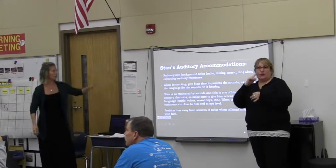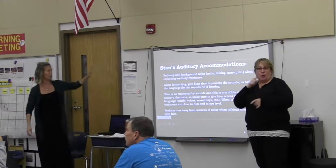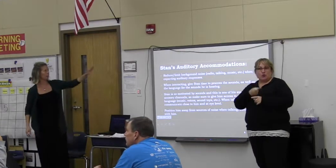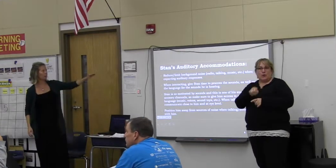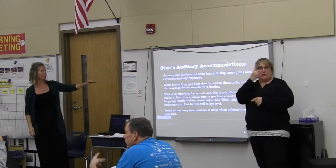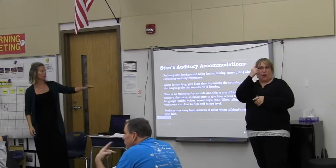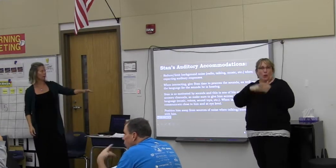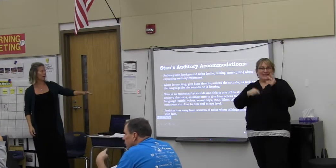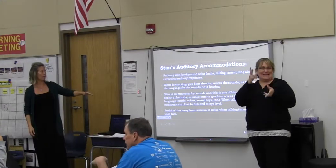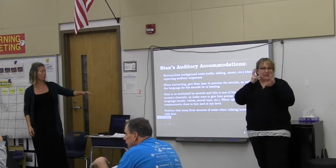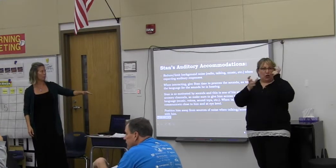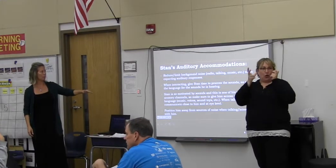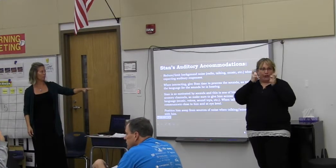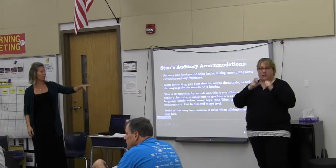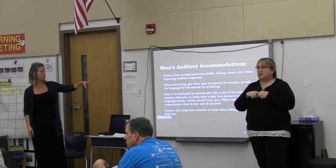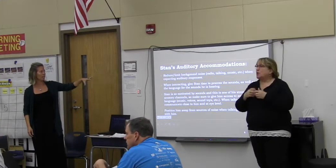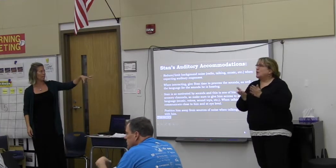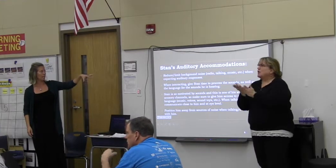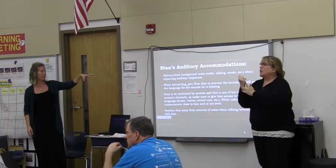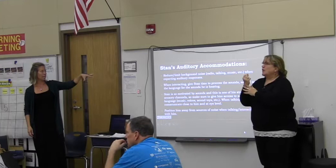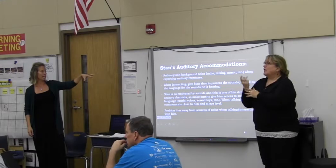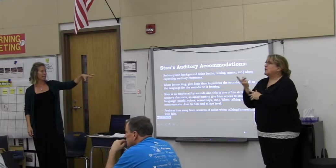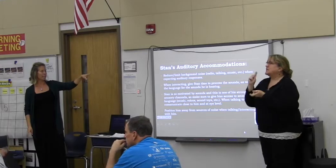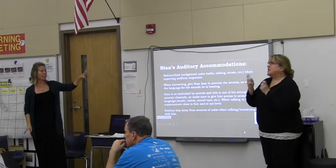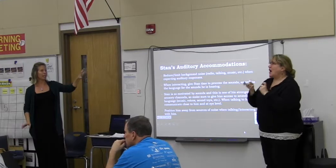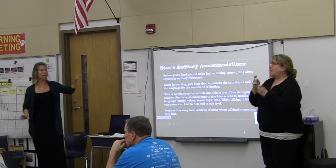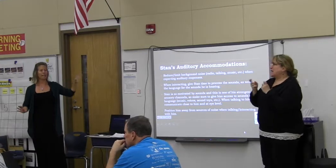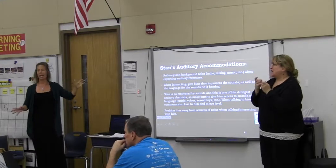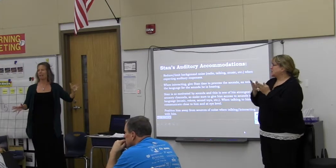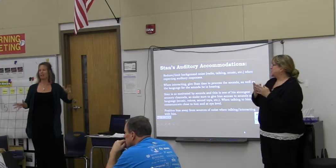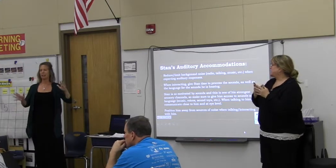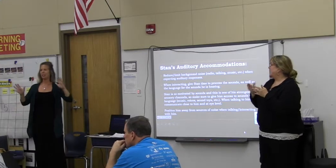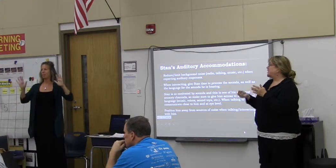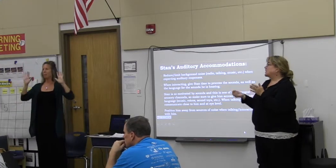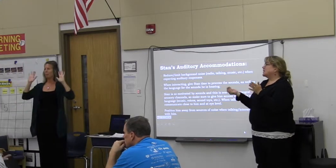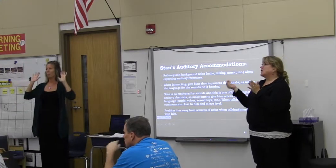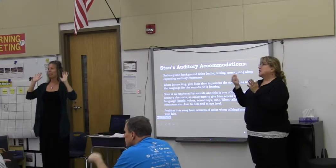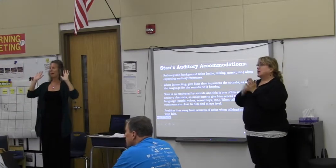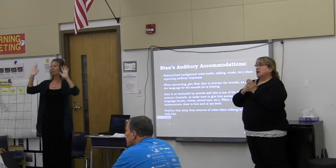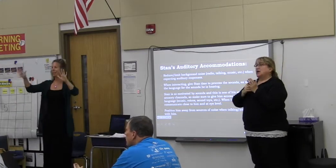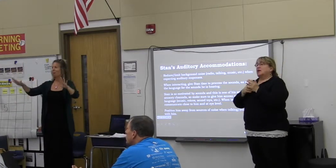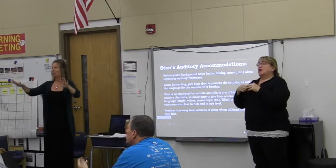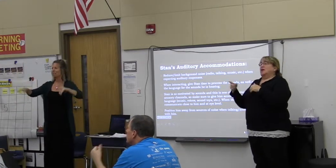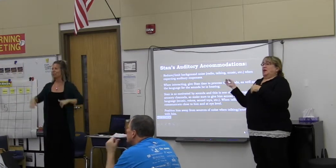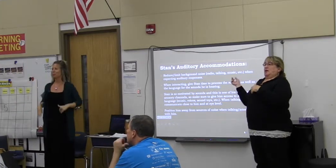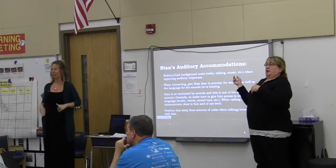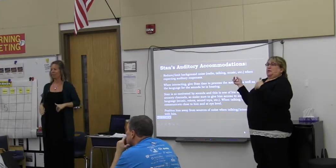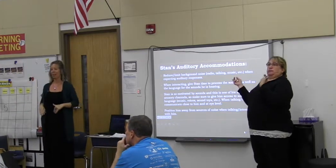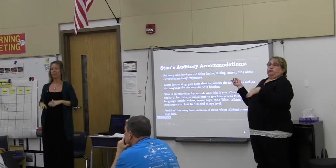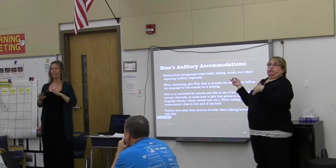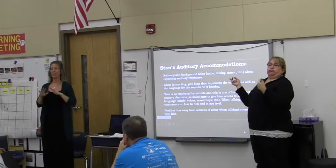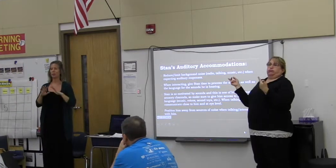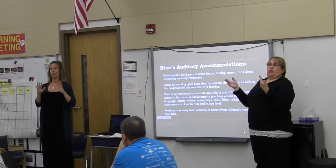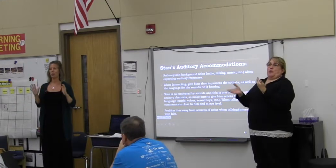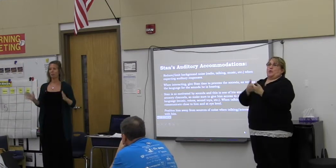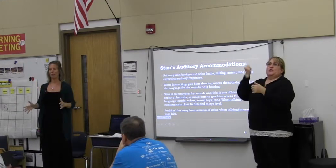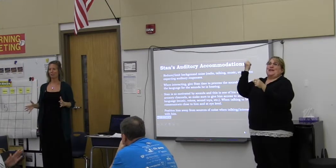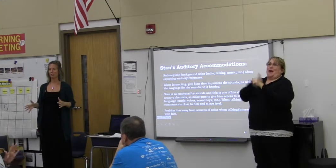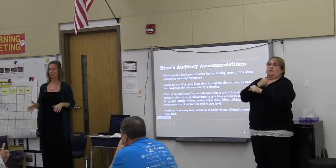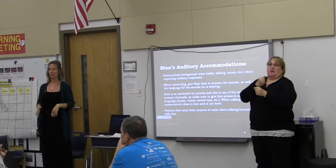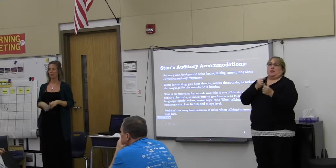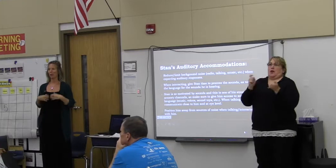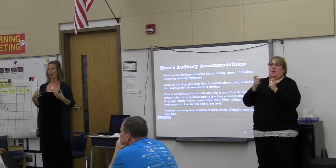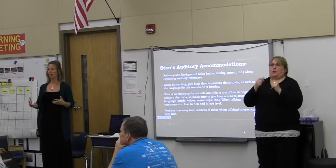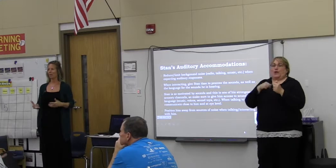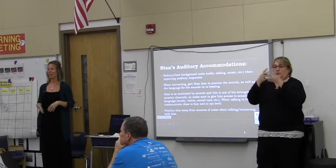We're going to go over just a couple of his accommodations. And again, these are probably every accommodation that we can think of, and I know that they're